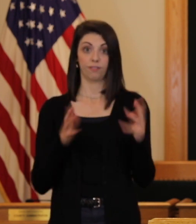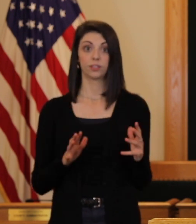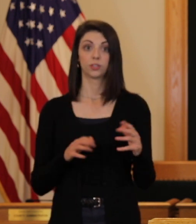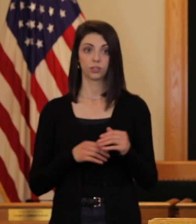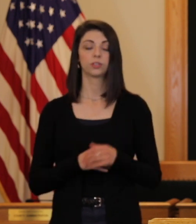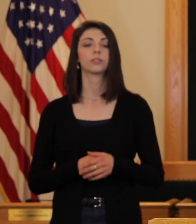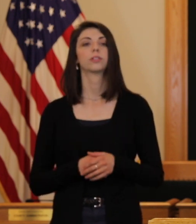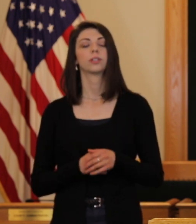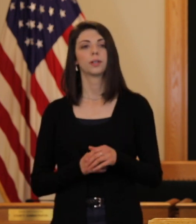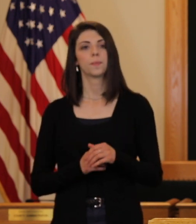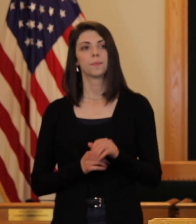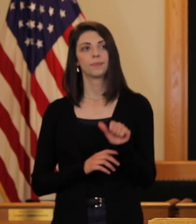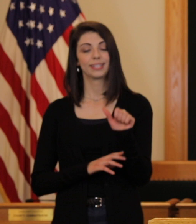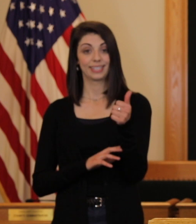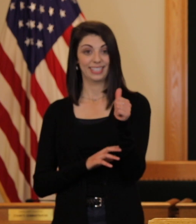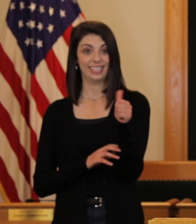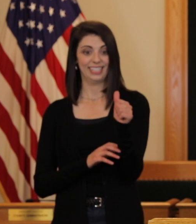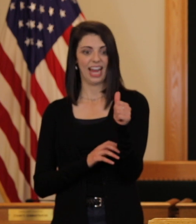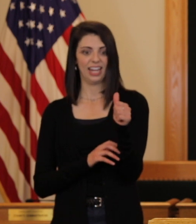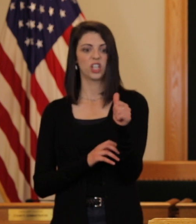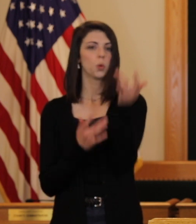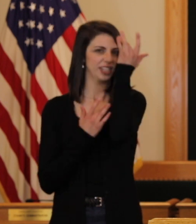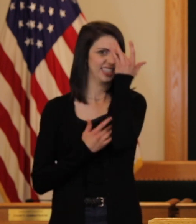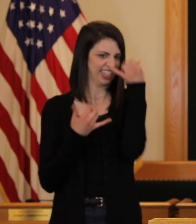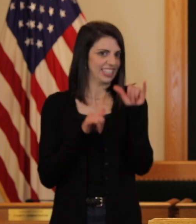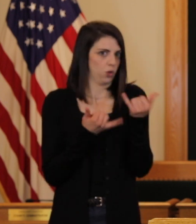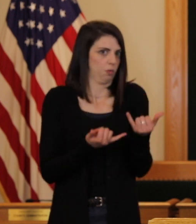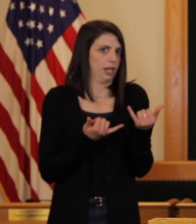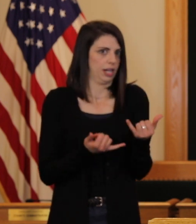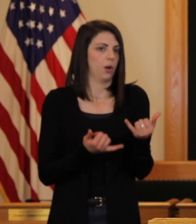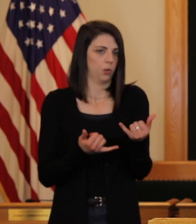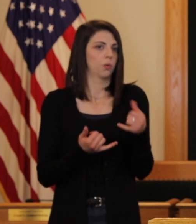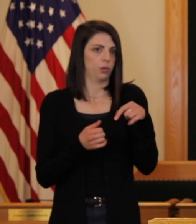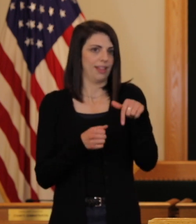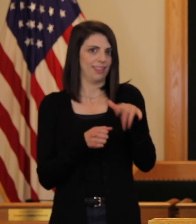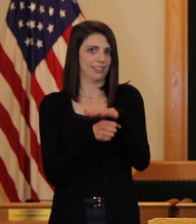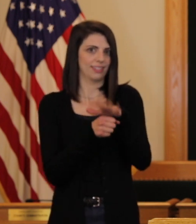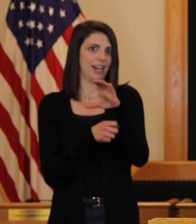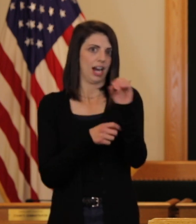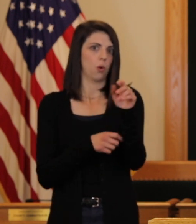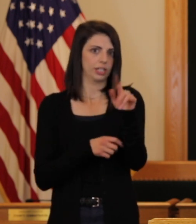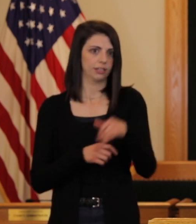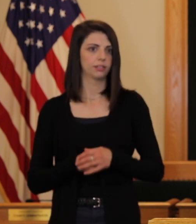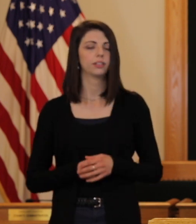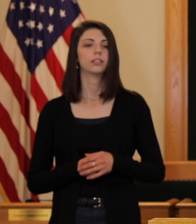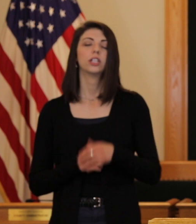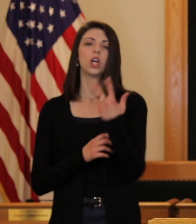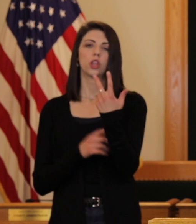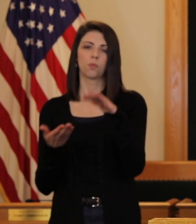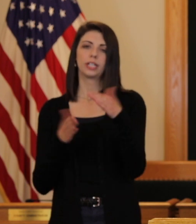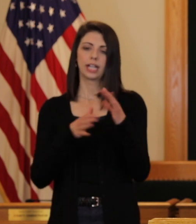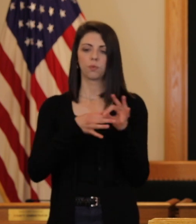COVID-19. We have 10 active cases of COVID-19 currently in the county. We have 3 deaths related